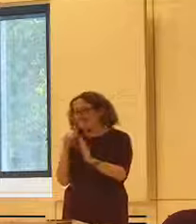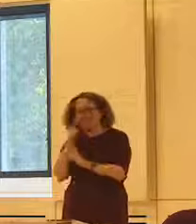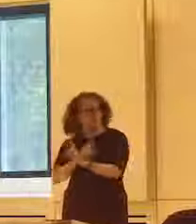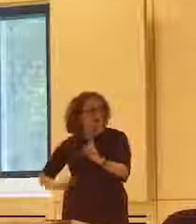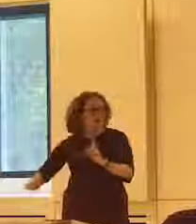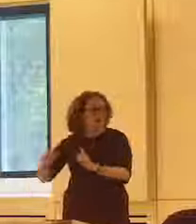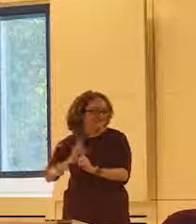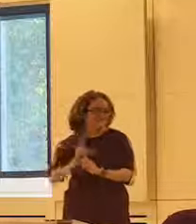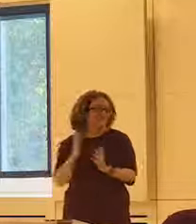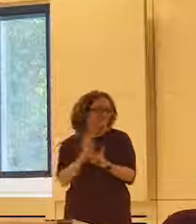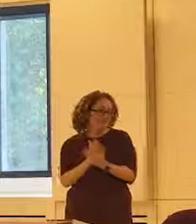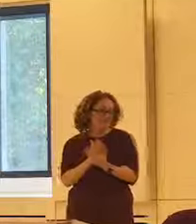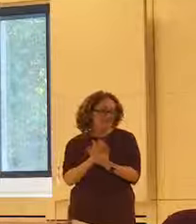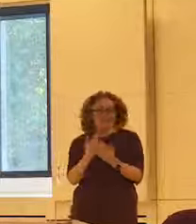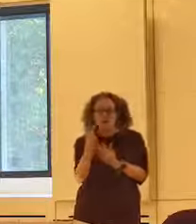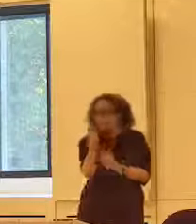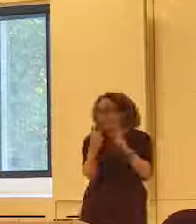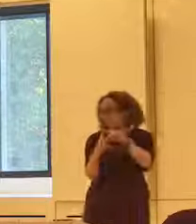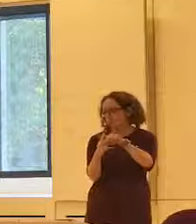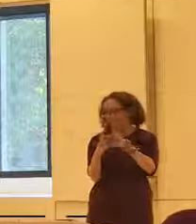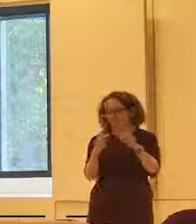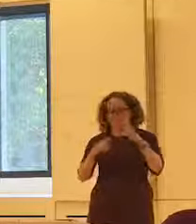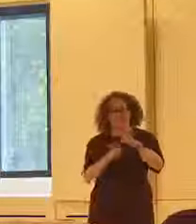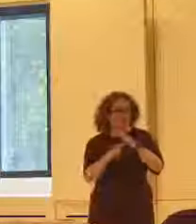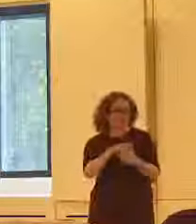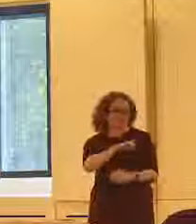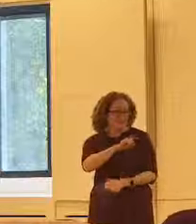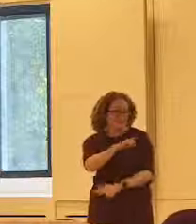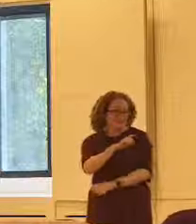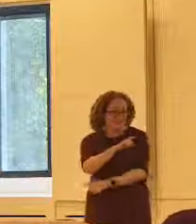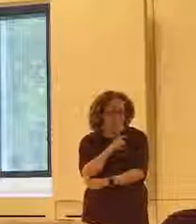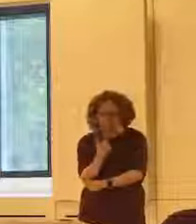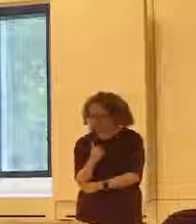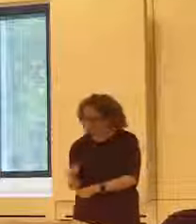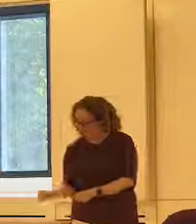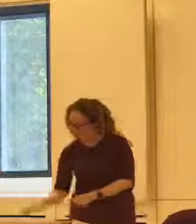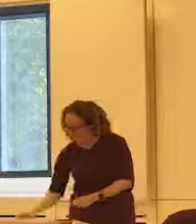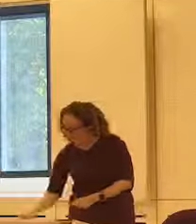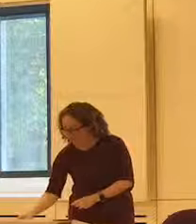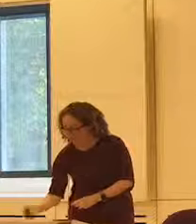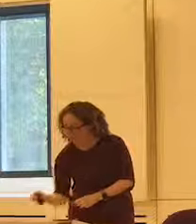is very important for the deaf community for 2 main reasons.